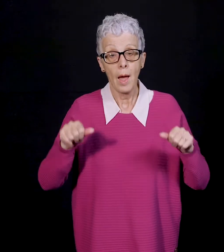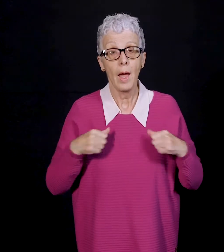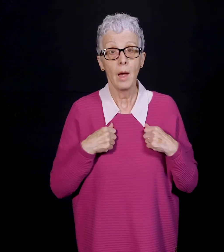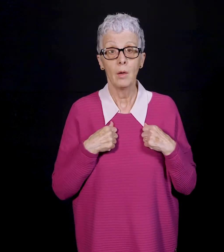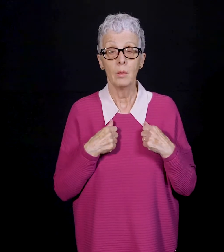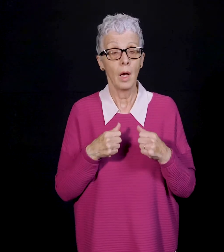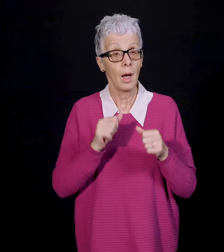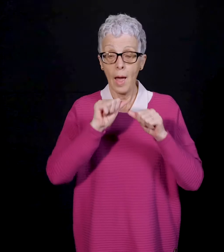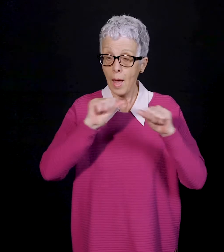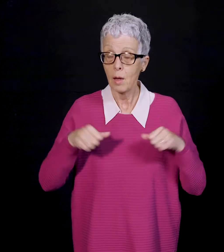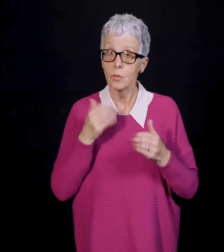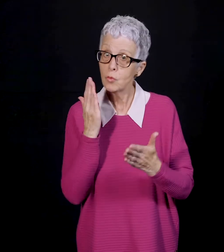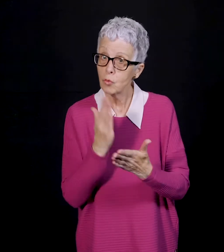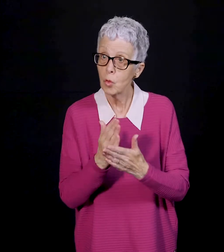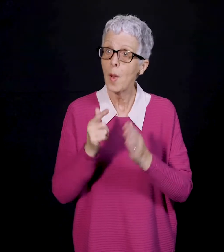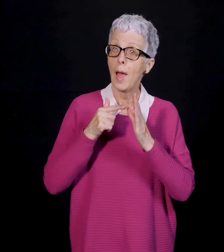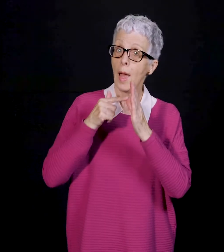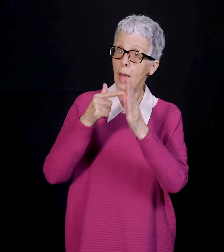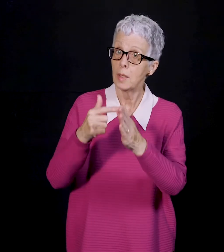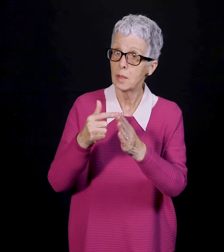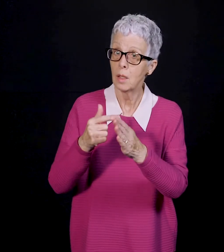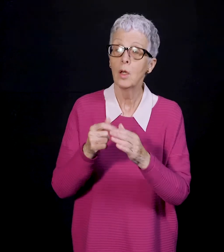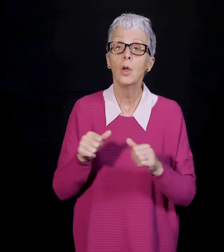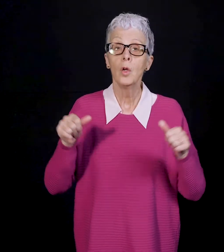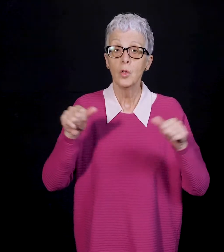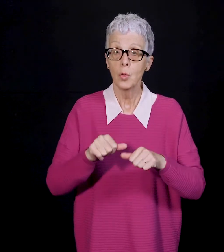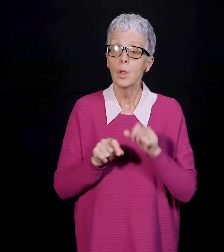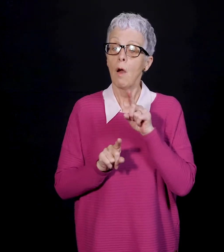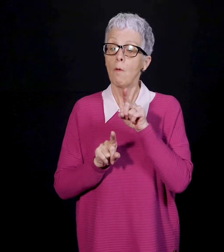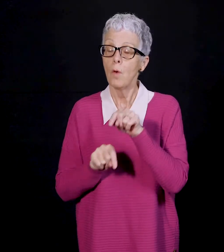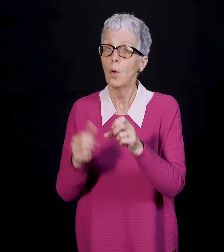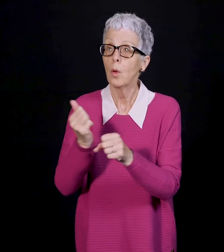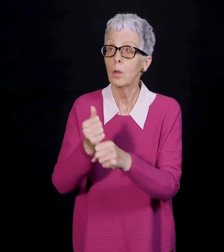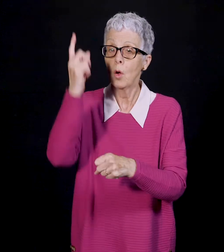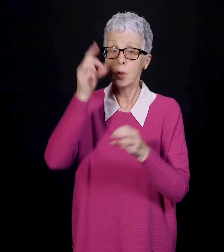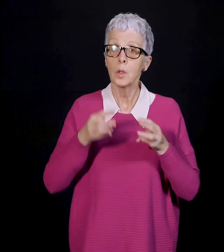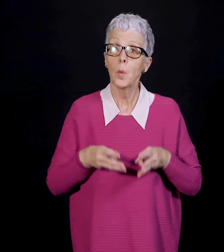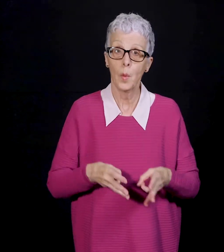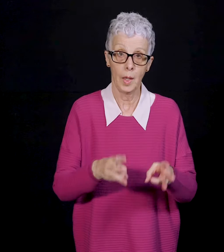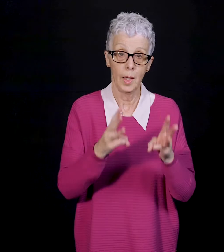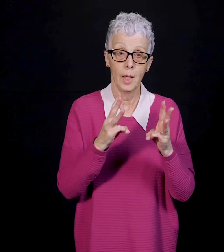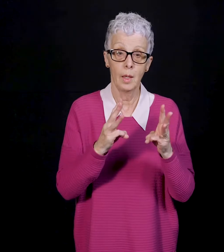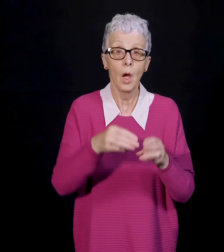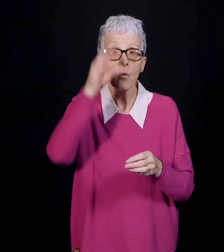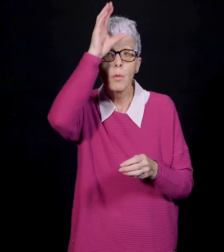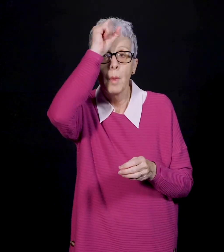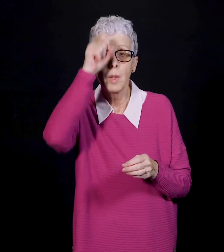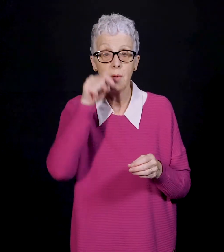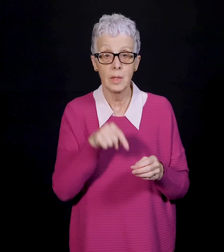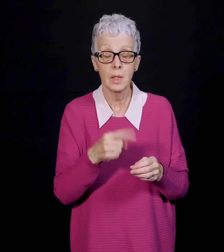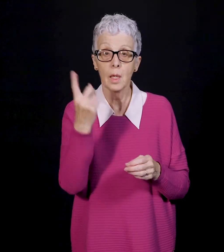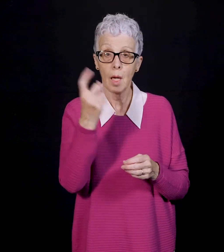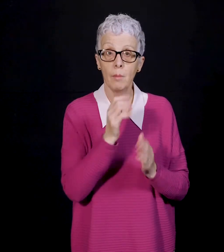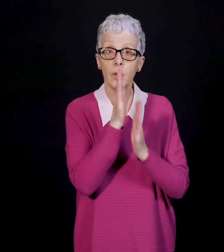only response, our only fitting response, is that we would respond to God's clear directives. And we need to bear that in mind as we come to our